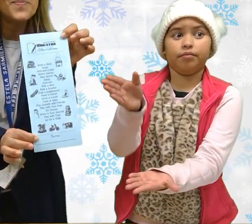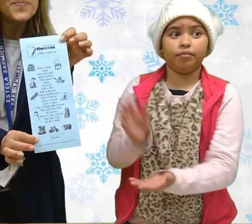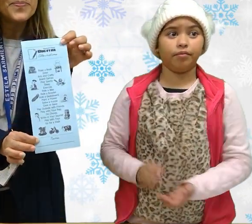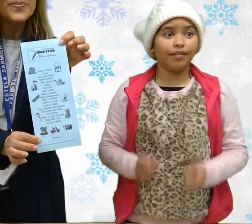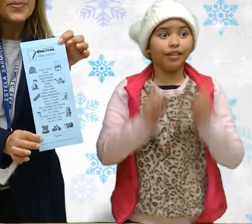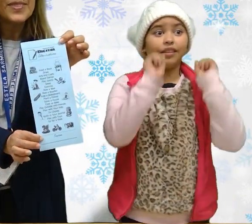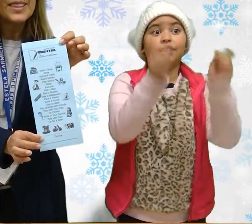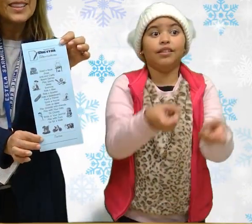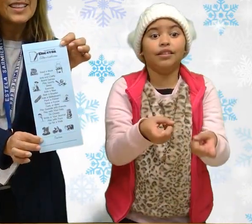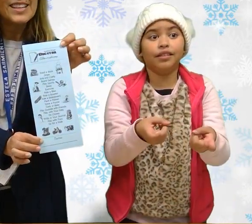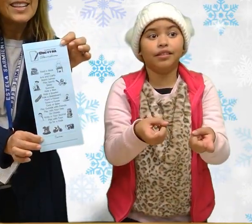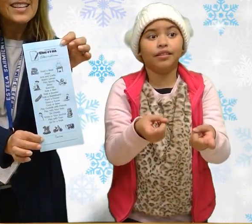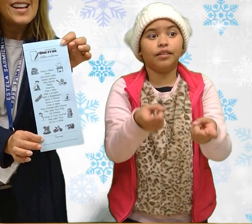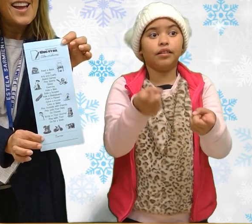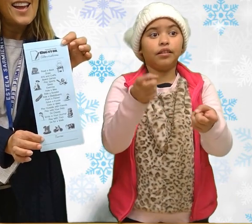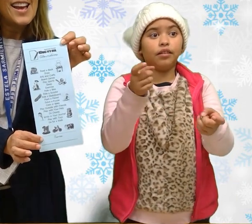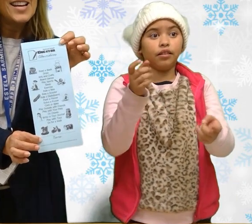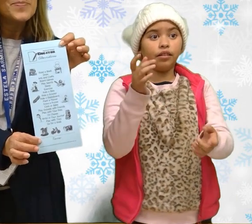team